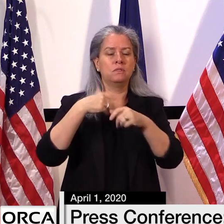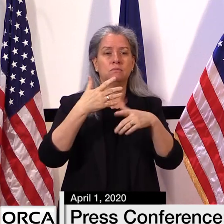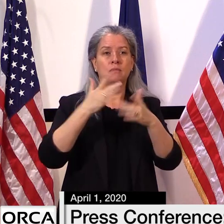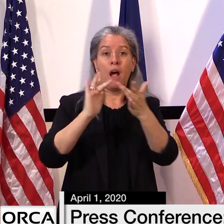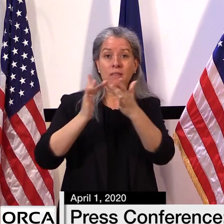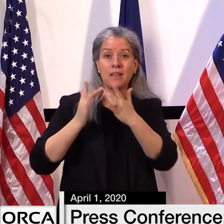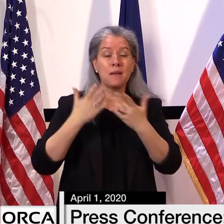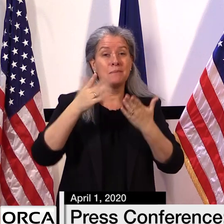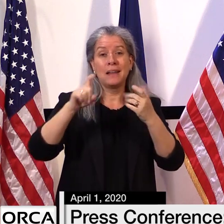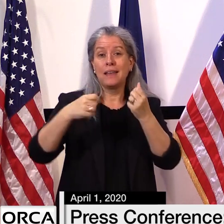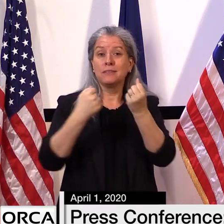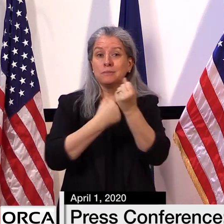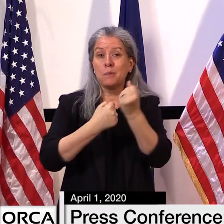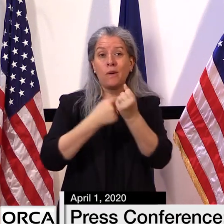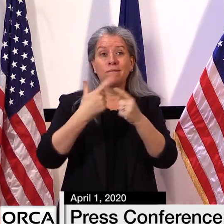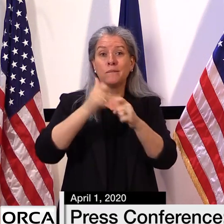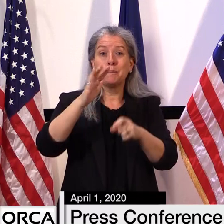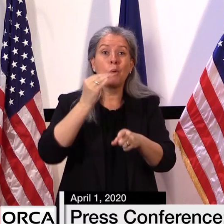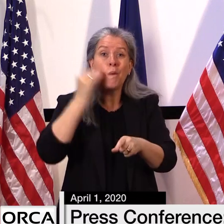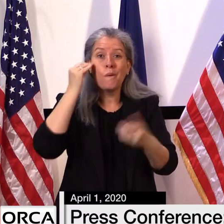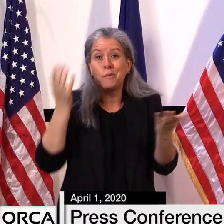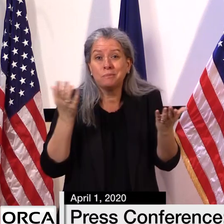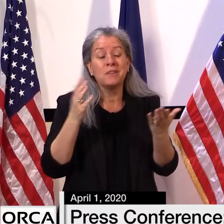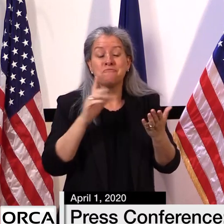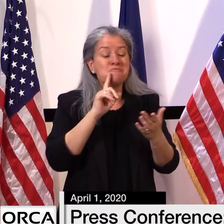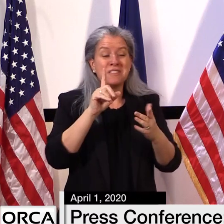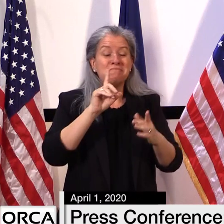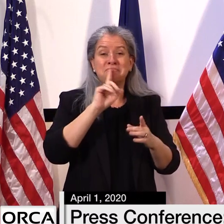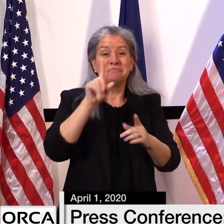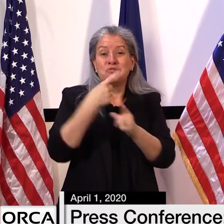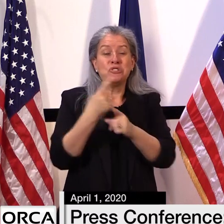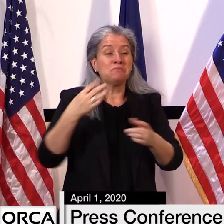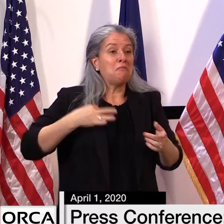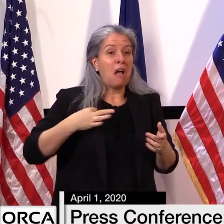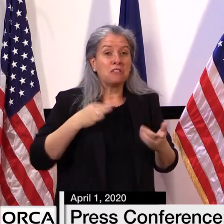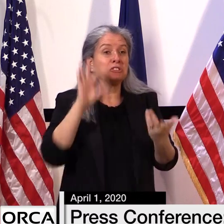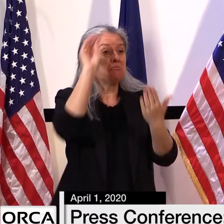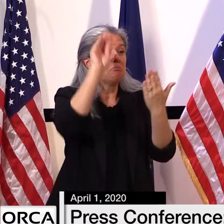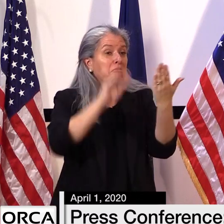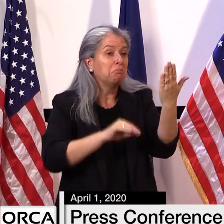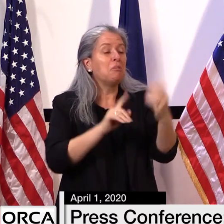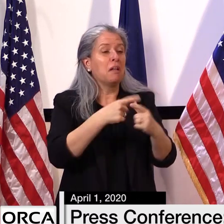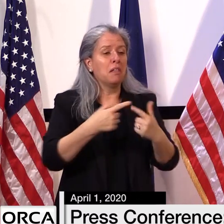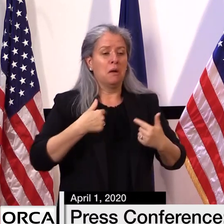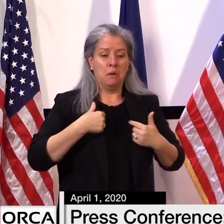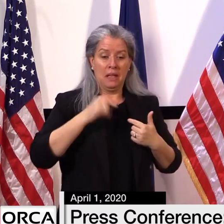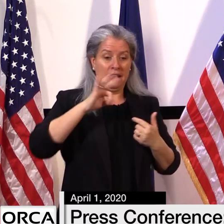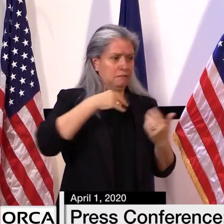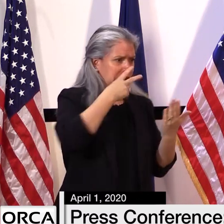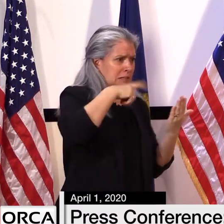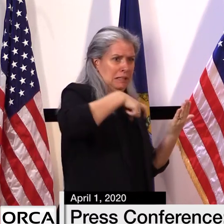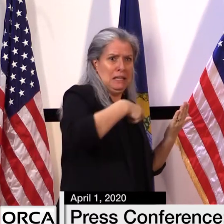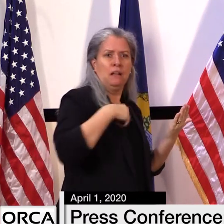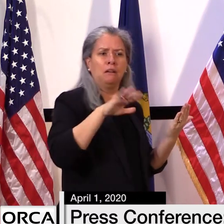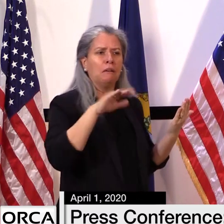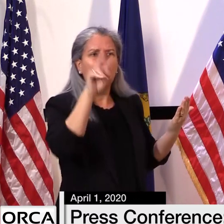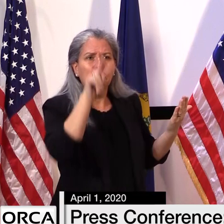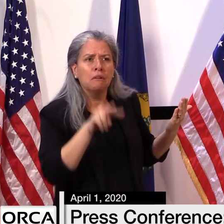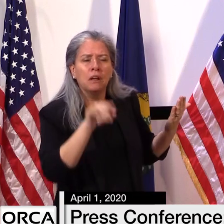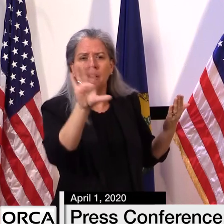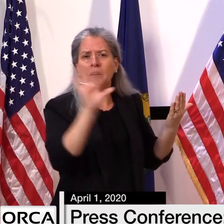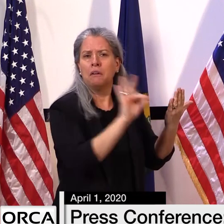we may need some help in that capacity. So we just want to see who's available and have an inventory of that so we're prepared. All right. Thank